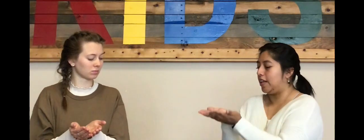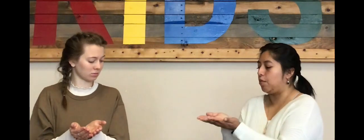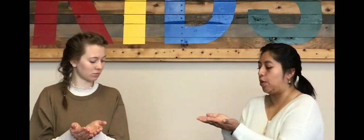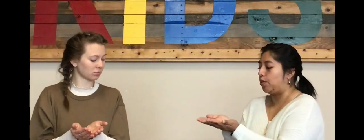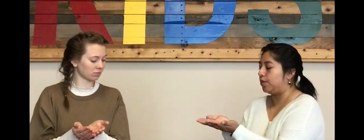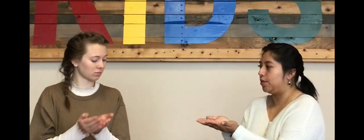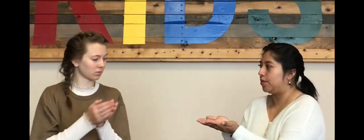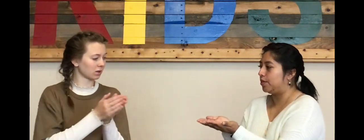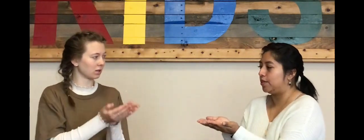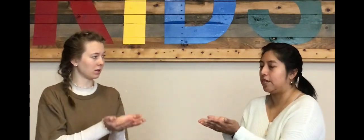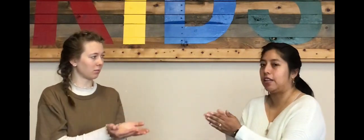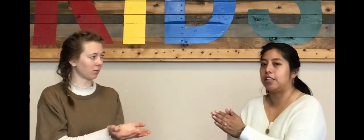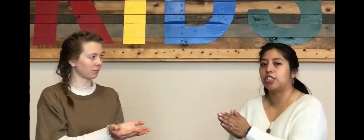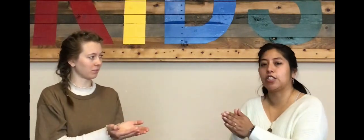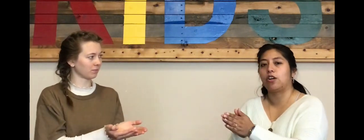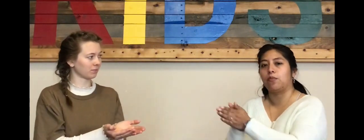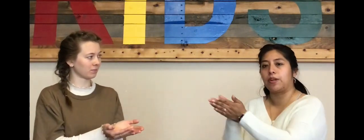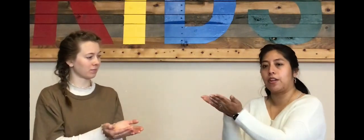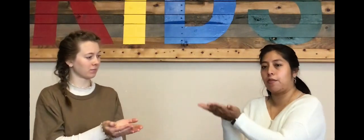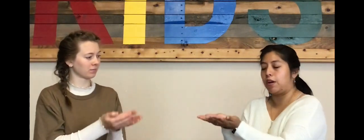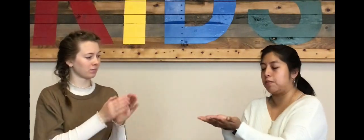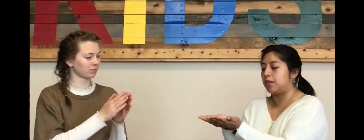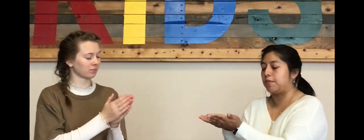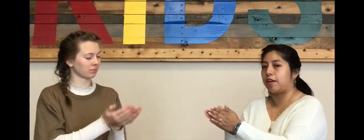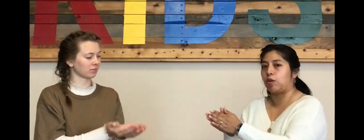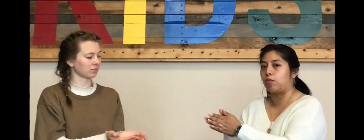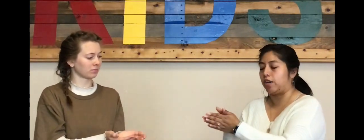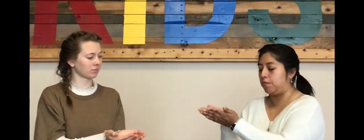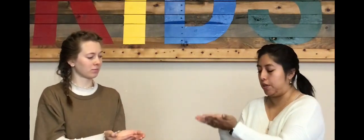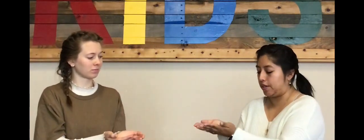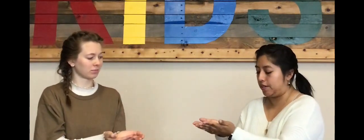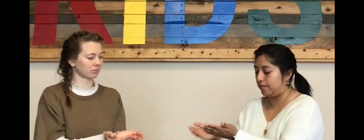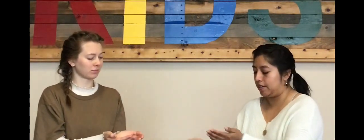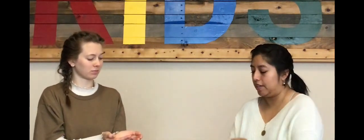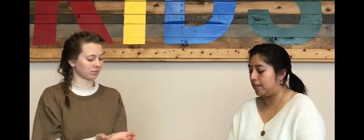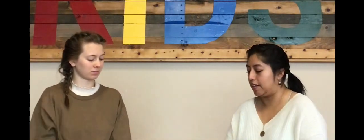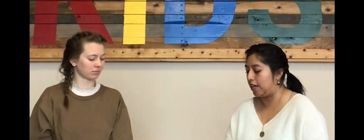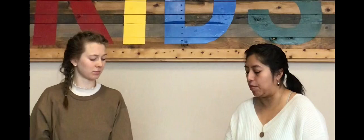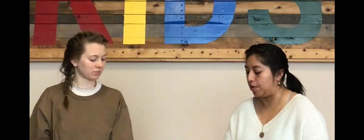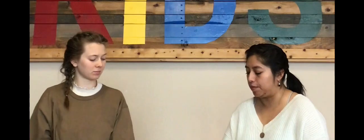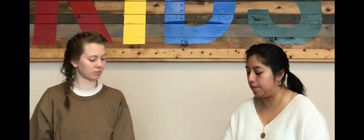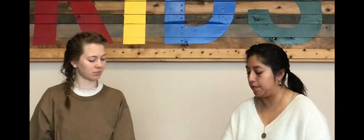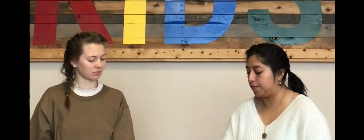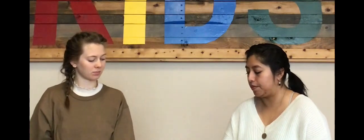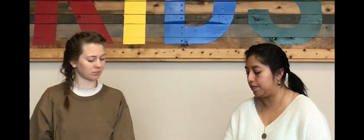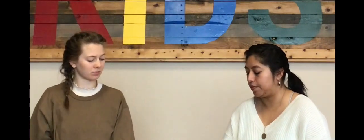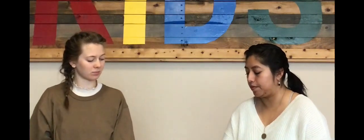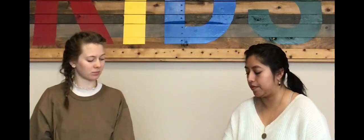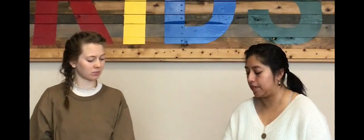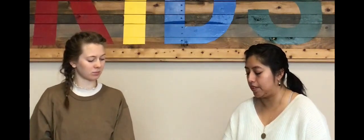Libro. And we're just opening our palms up like we would a book. Libro.